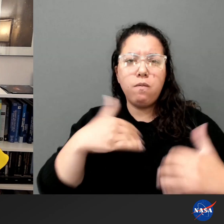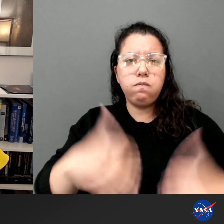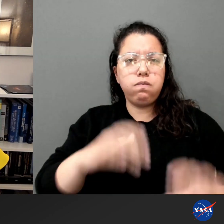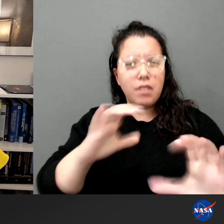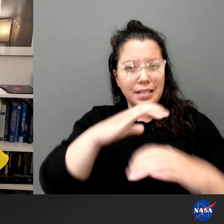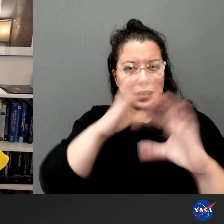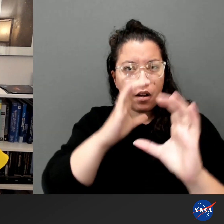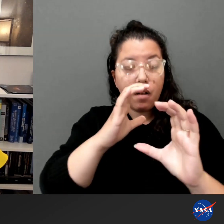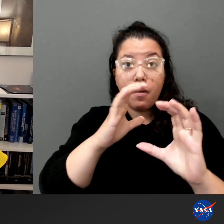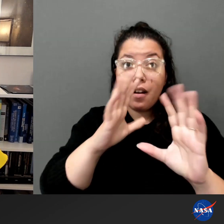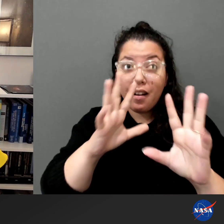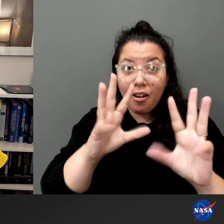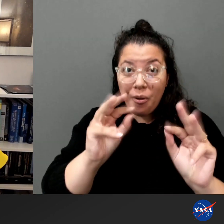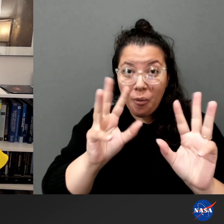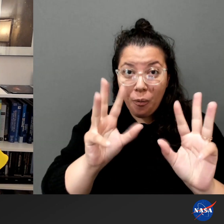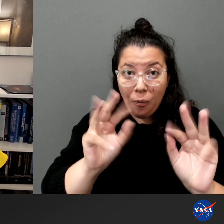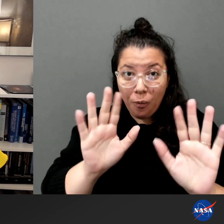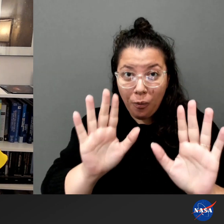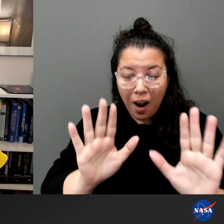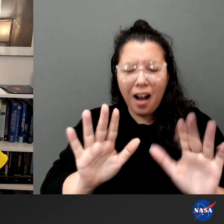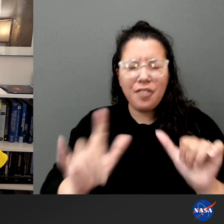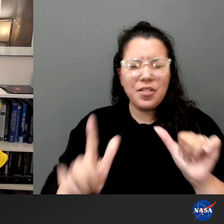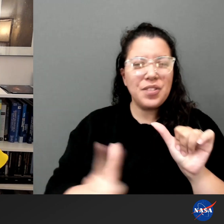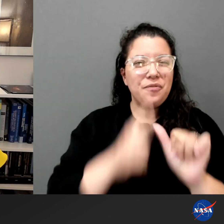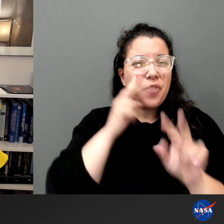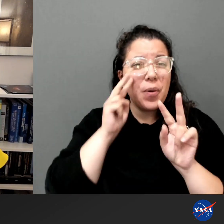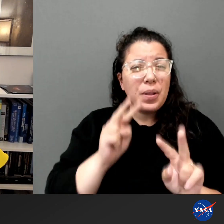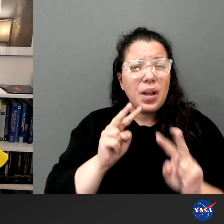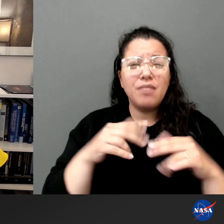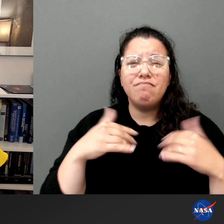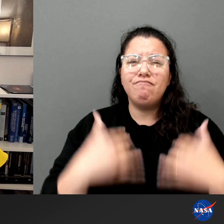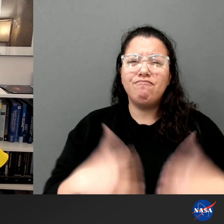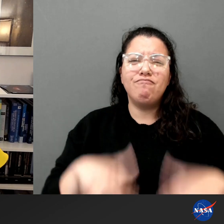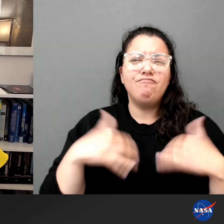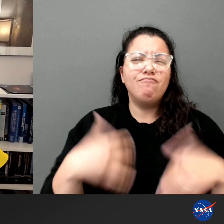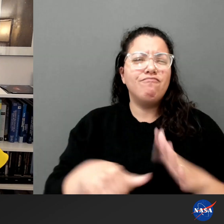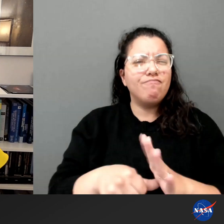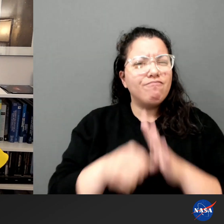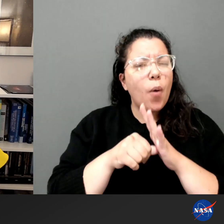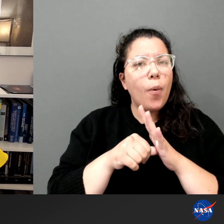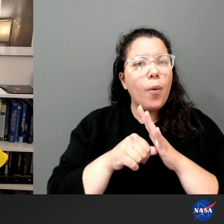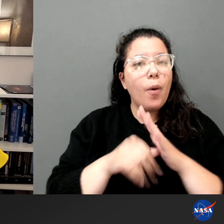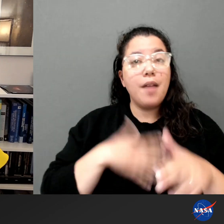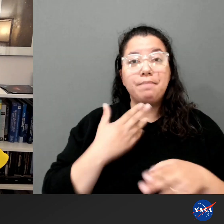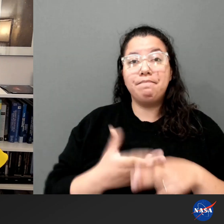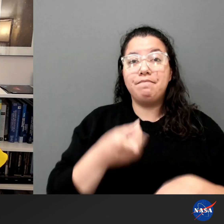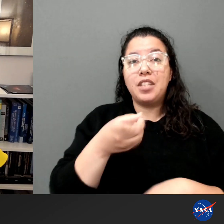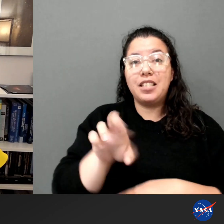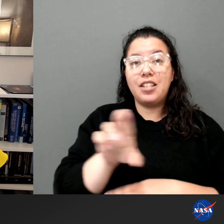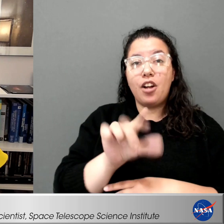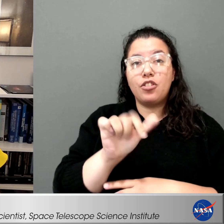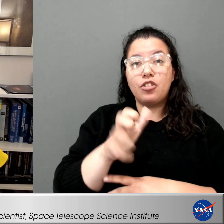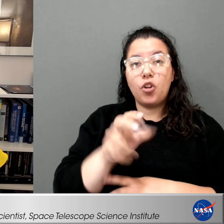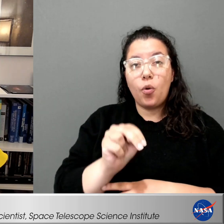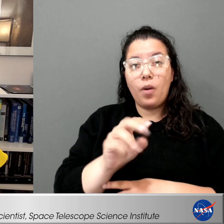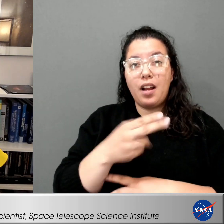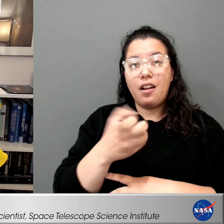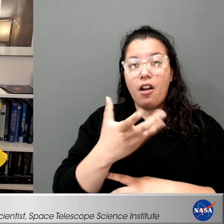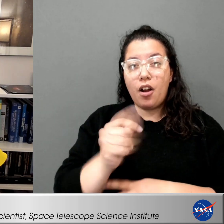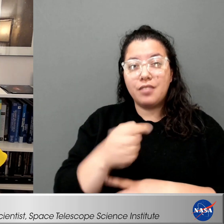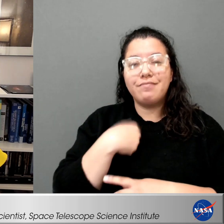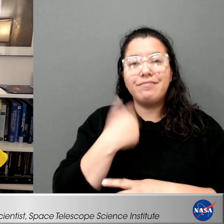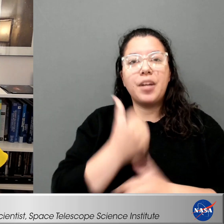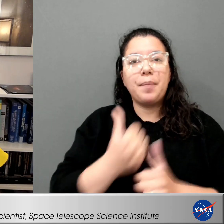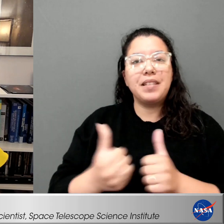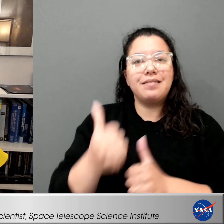wow, what a first look for everyone here. My name is Dr. Quyen Hart, and I'm a Senior Education